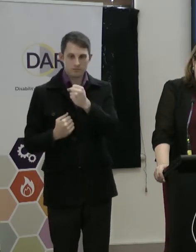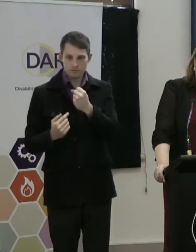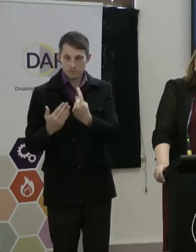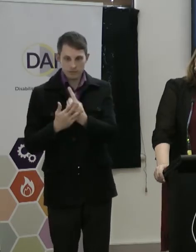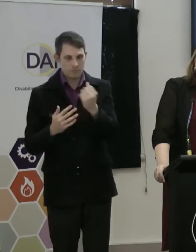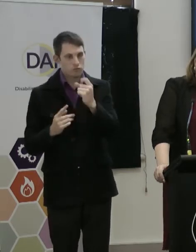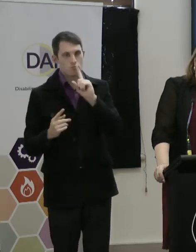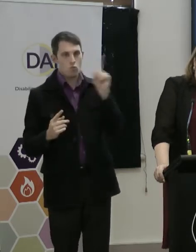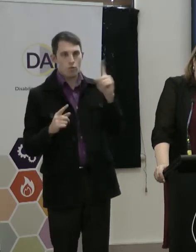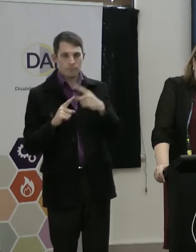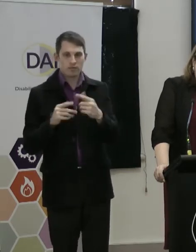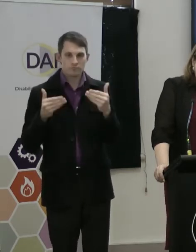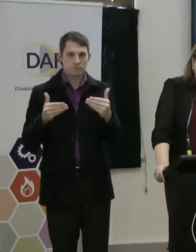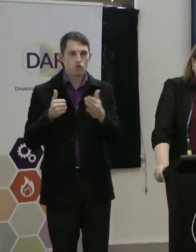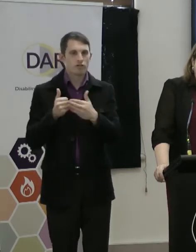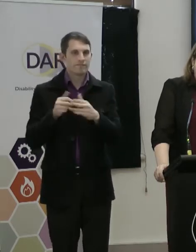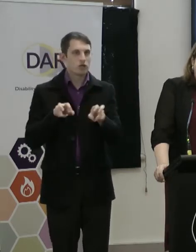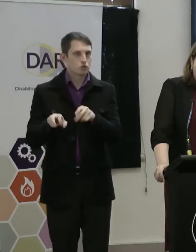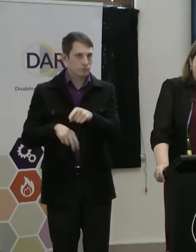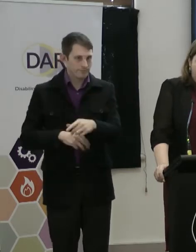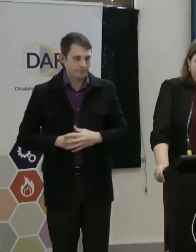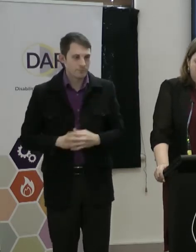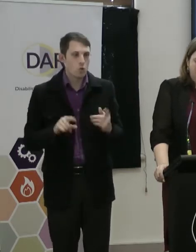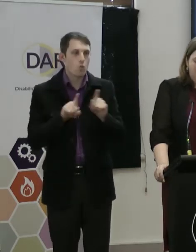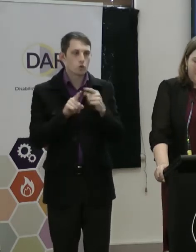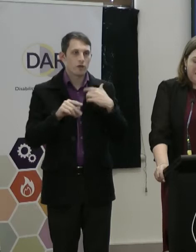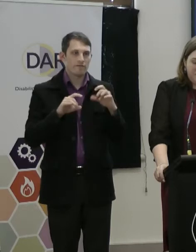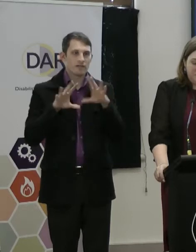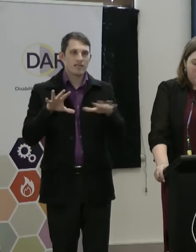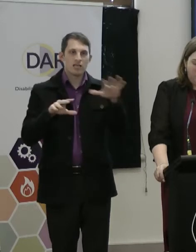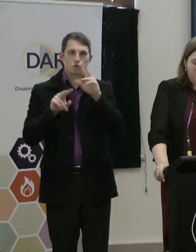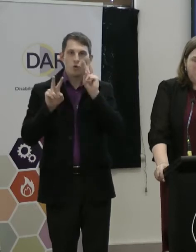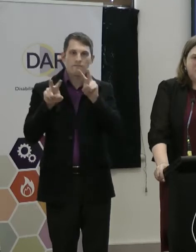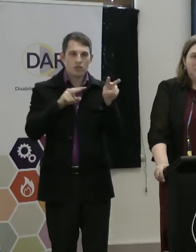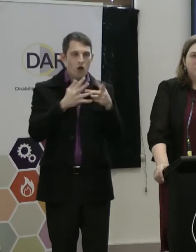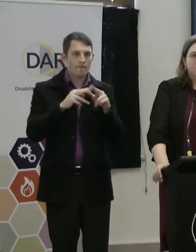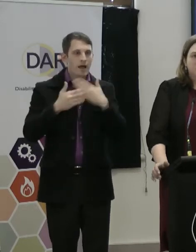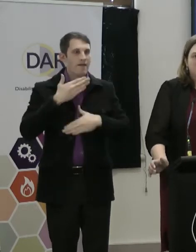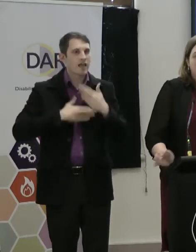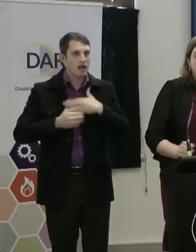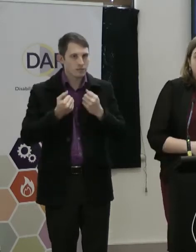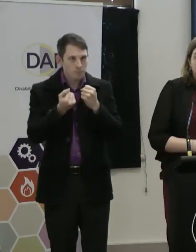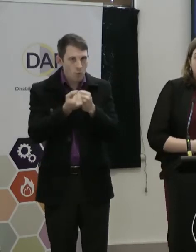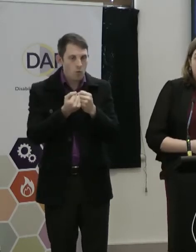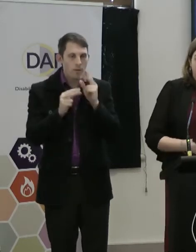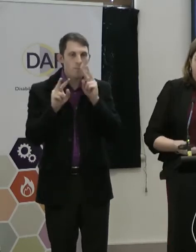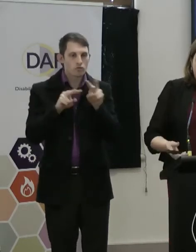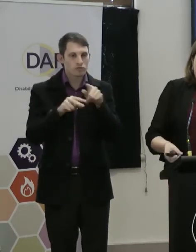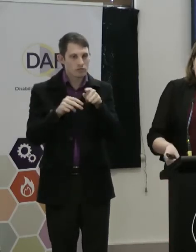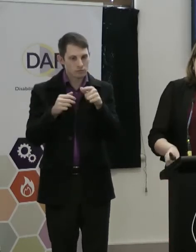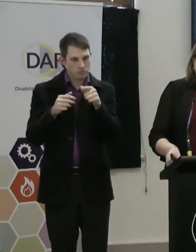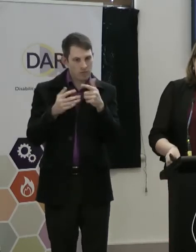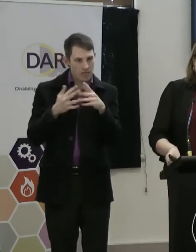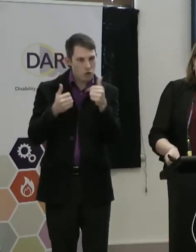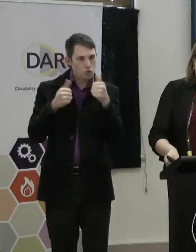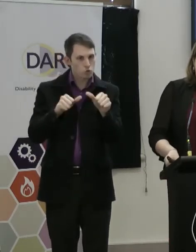action. And we also have a national oversight of behaviour support, which includes monitoring the use of restrictive